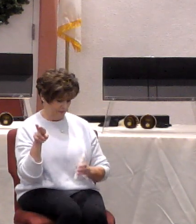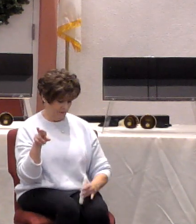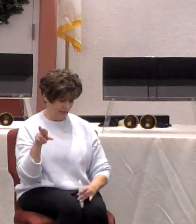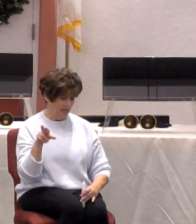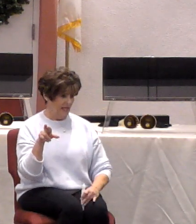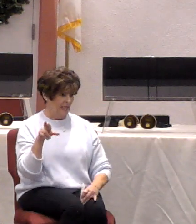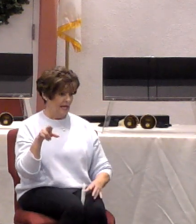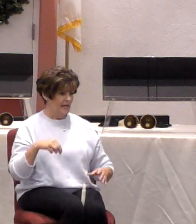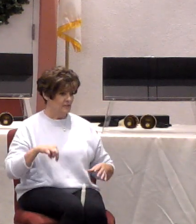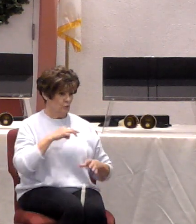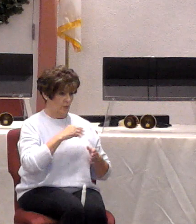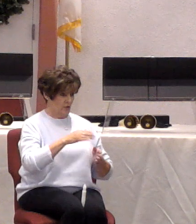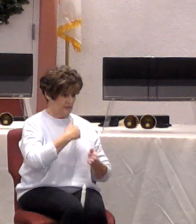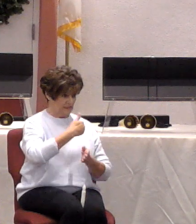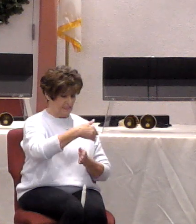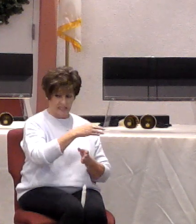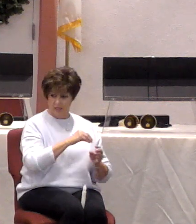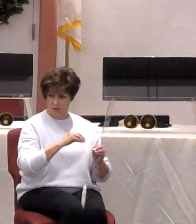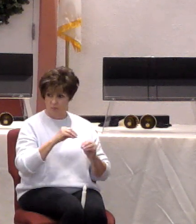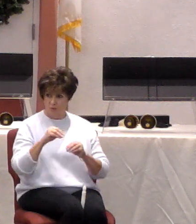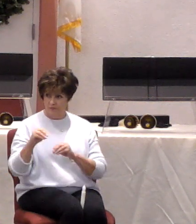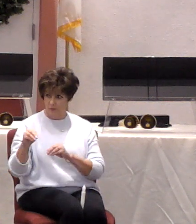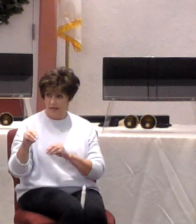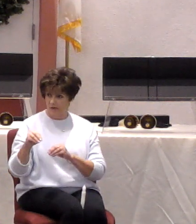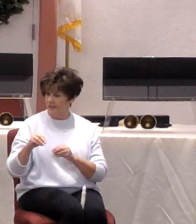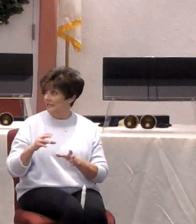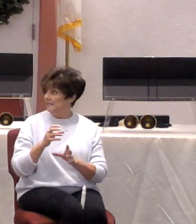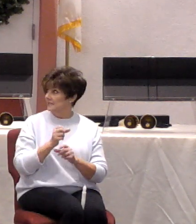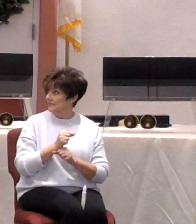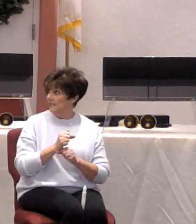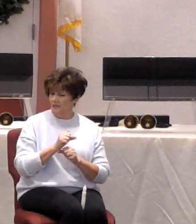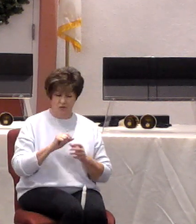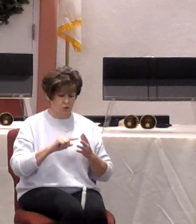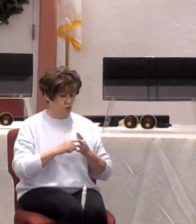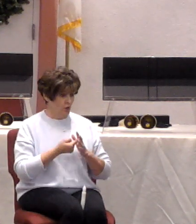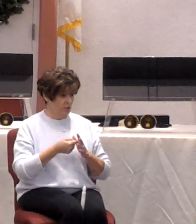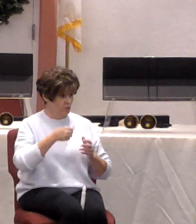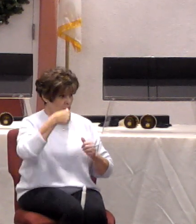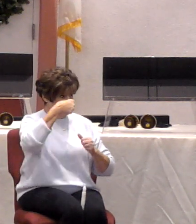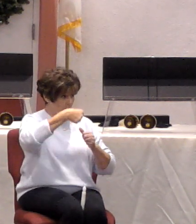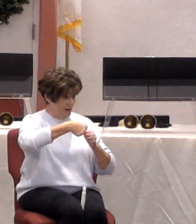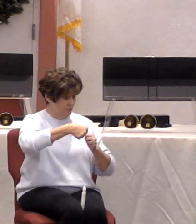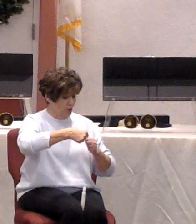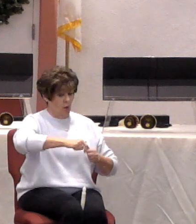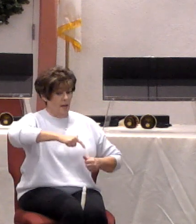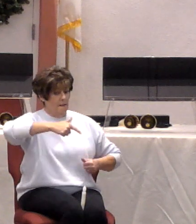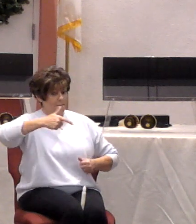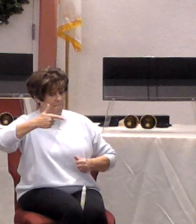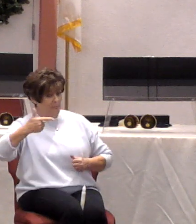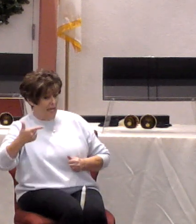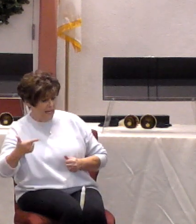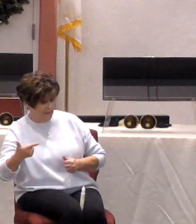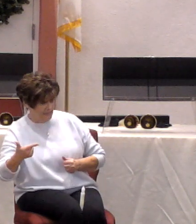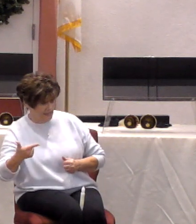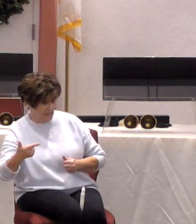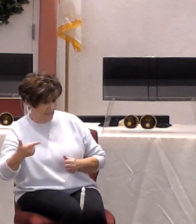I will move around and I'll help different sections to get started. And remember, pass from one person to another,